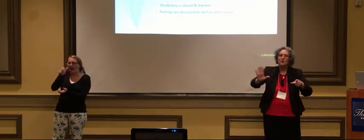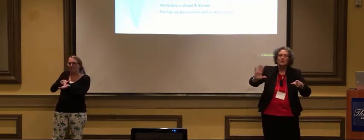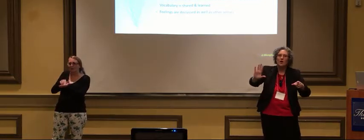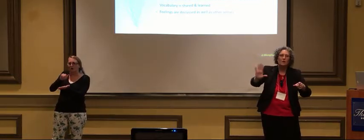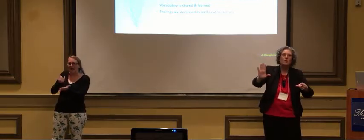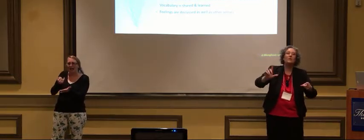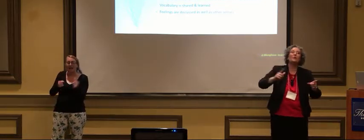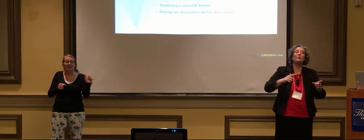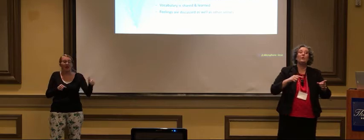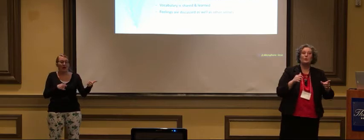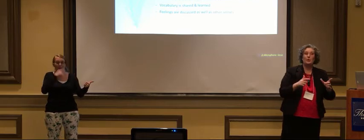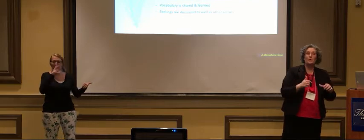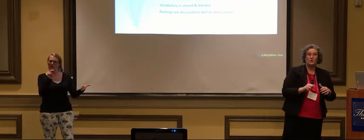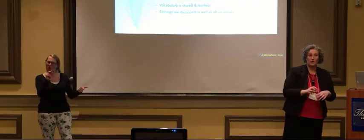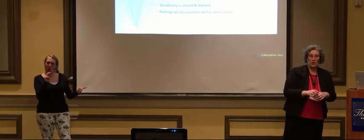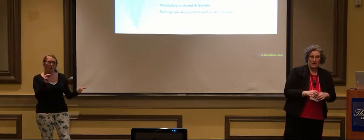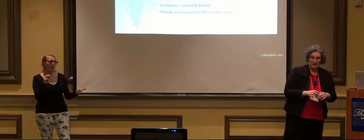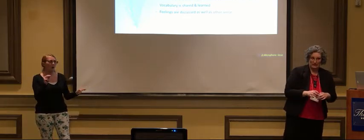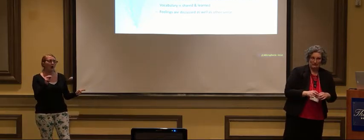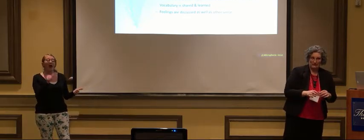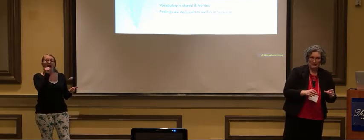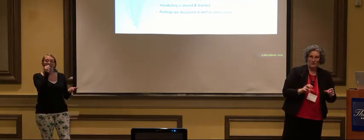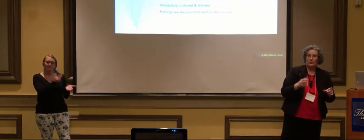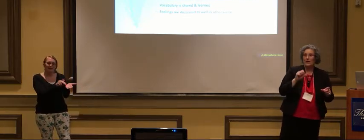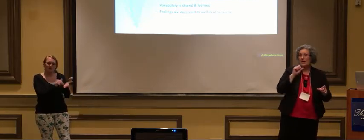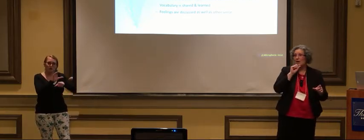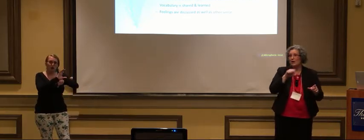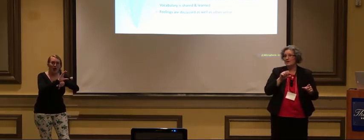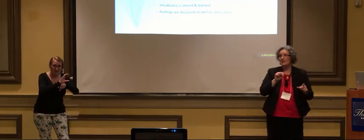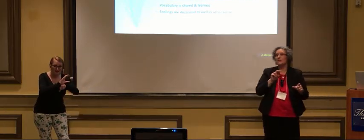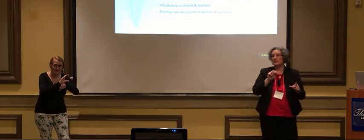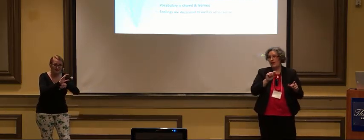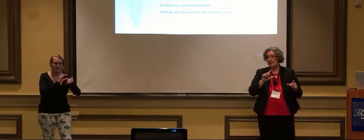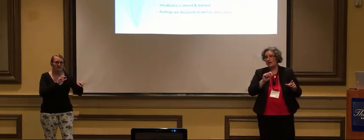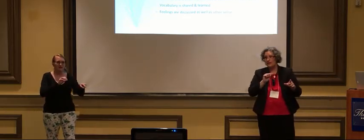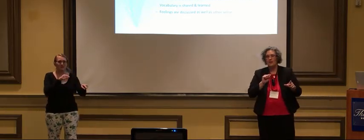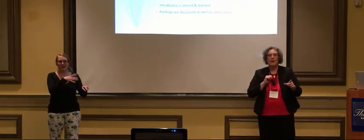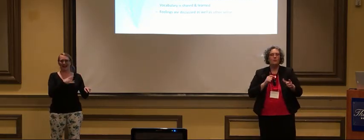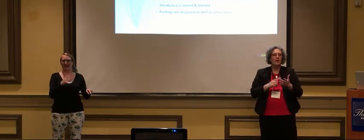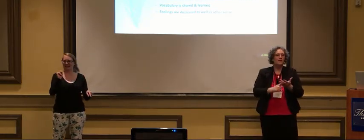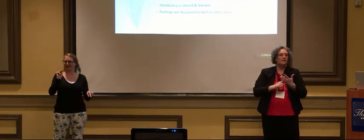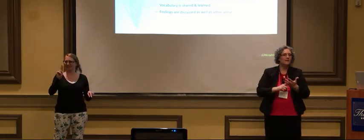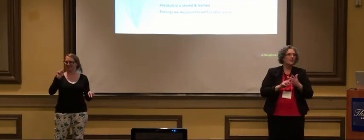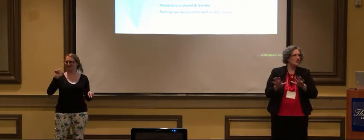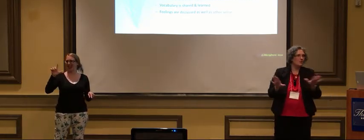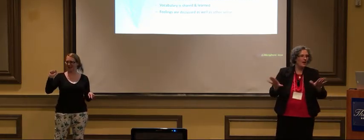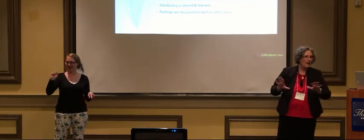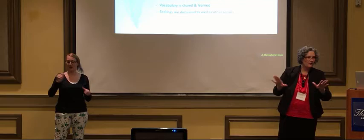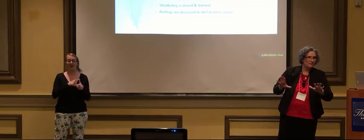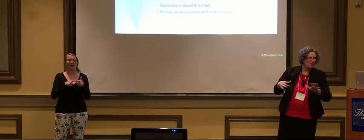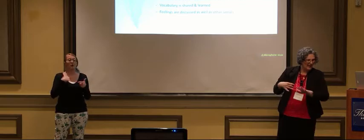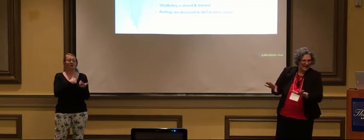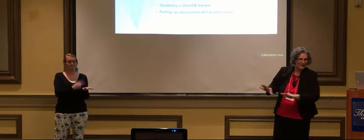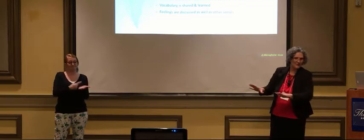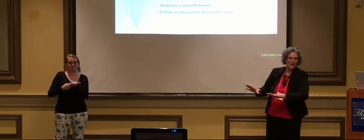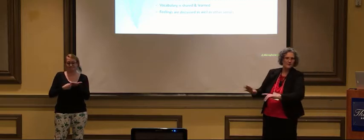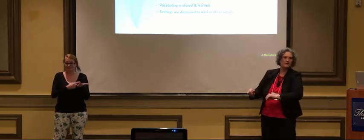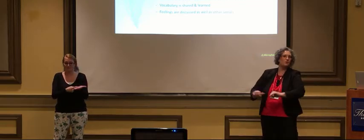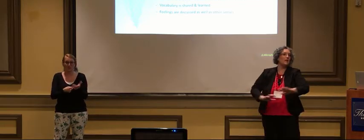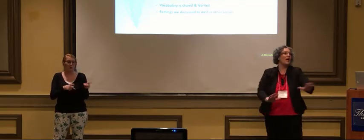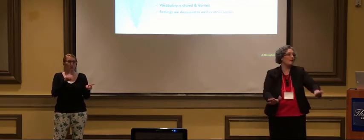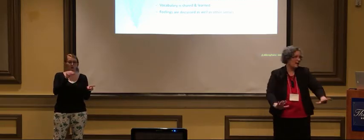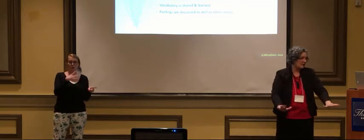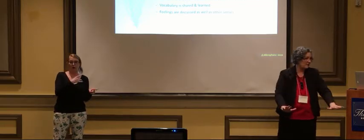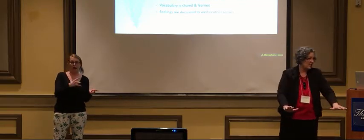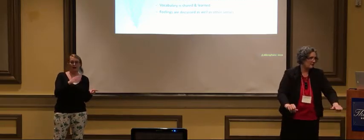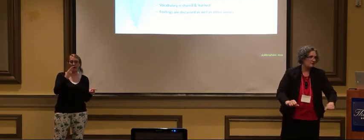kid said, no, we do peanut butter and chocolate. So they are into the Nutella. And we had a discussion about, do we like hazelnuts,